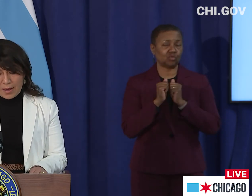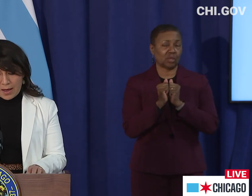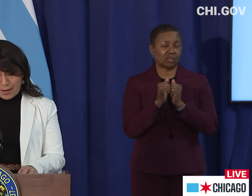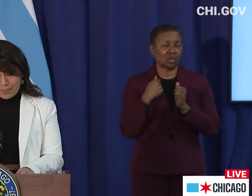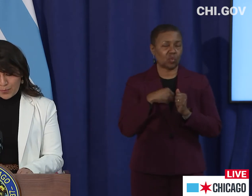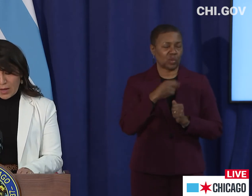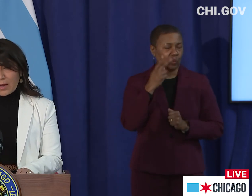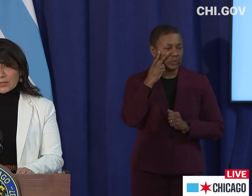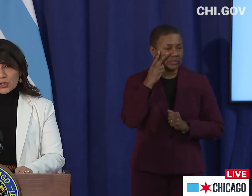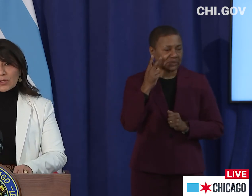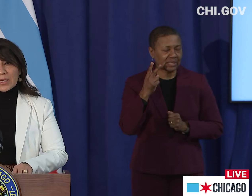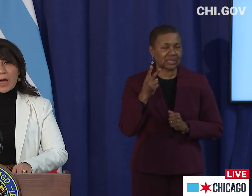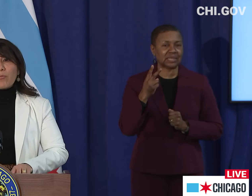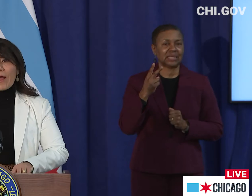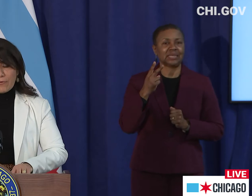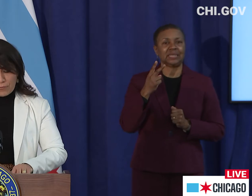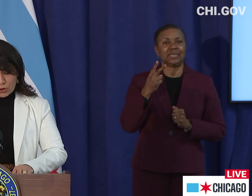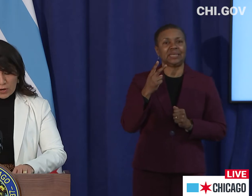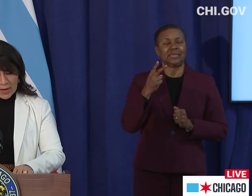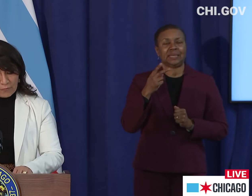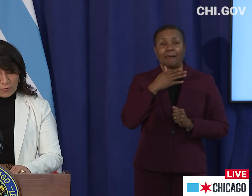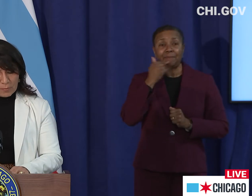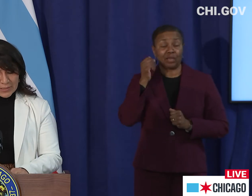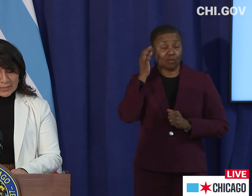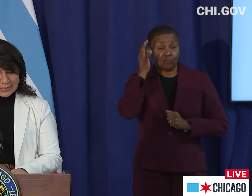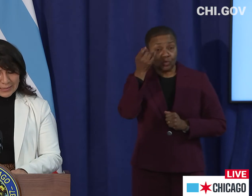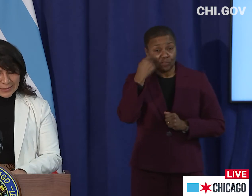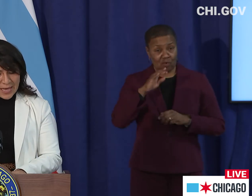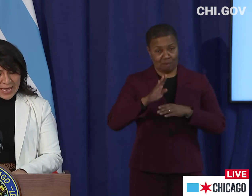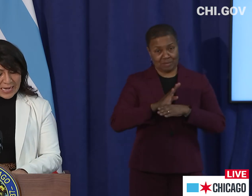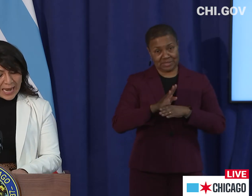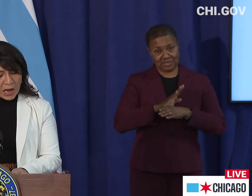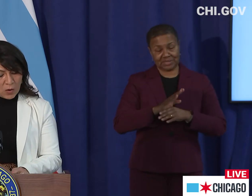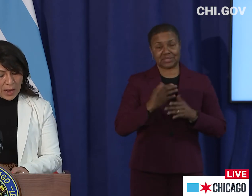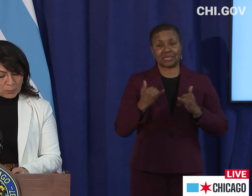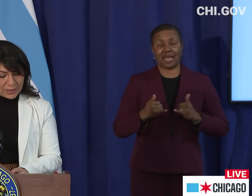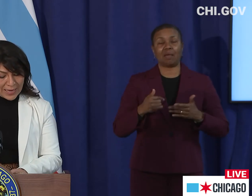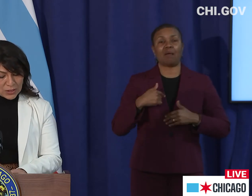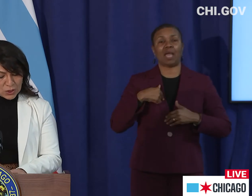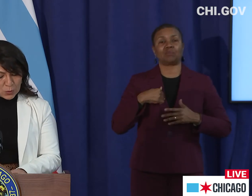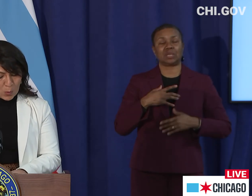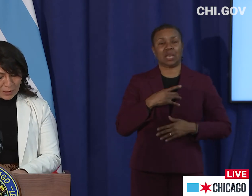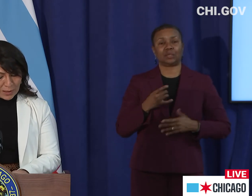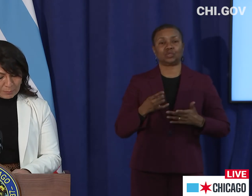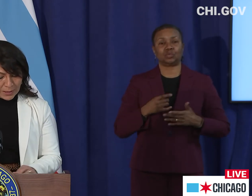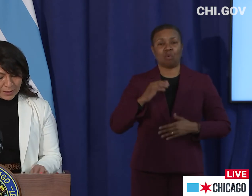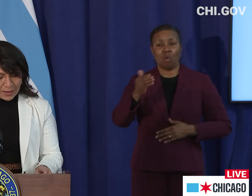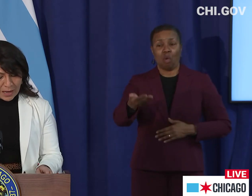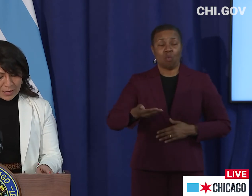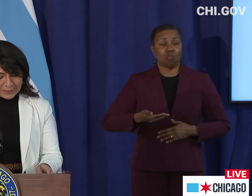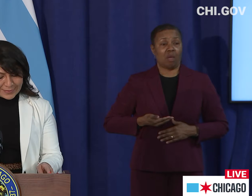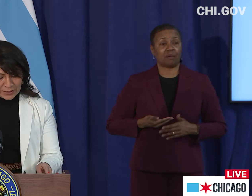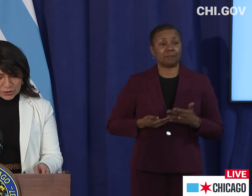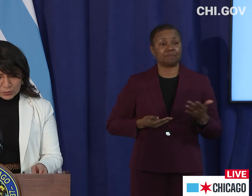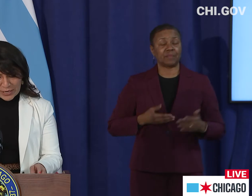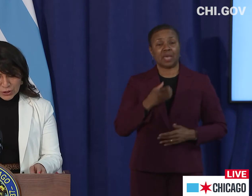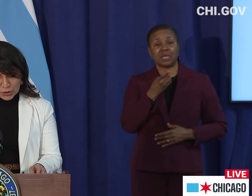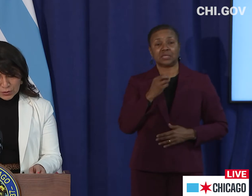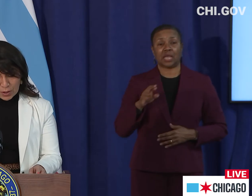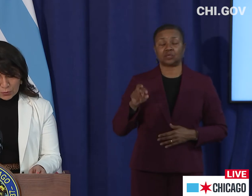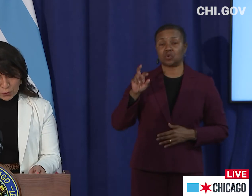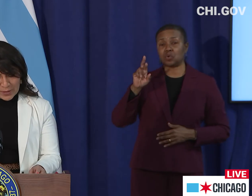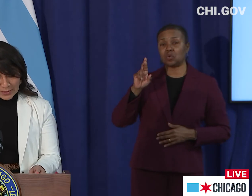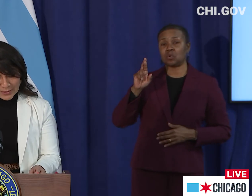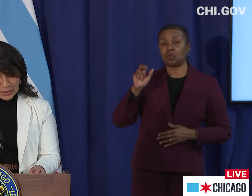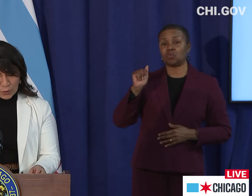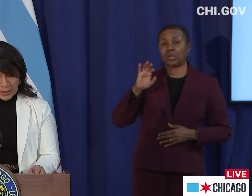see certainly a brighter future ahead for our businesses. And now I would like to welcome Dr.